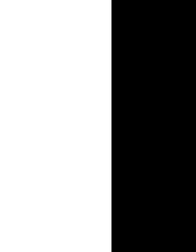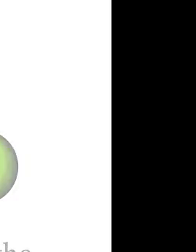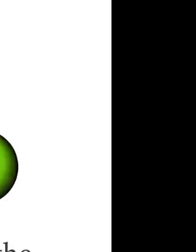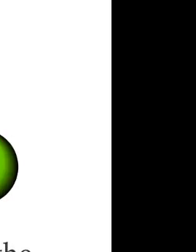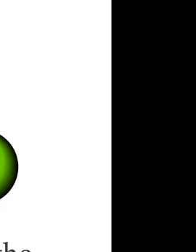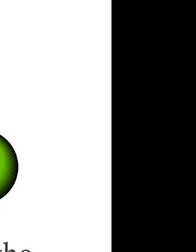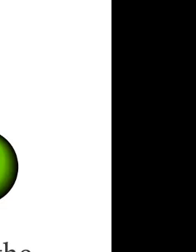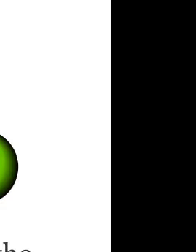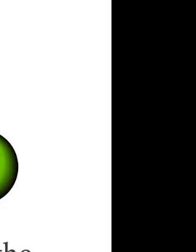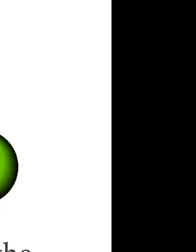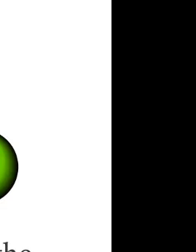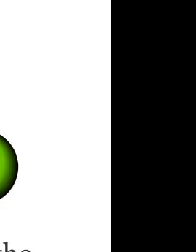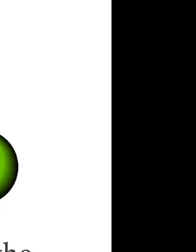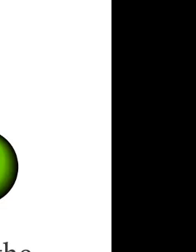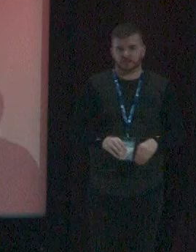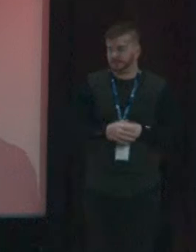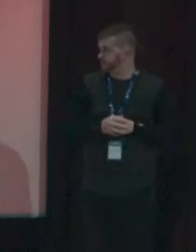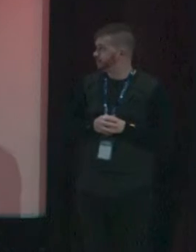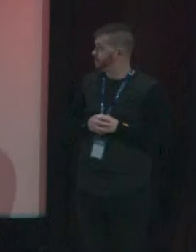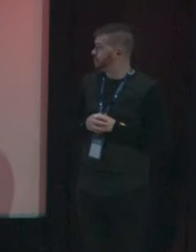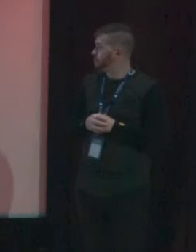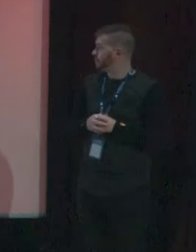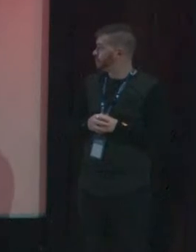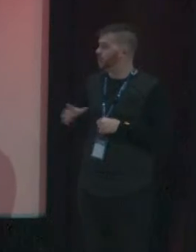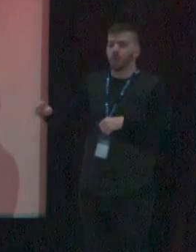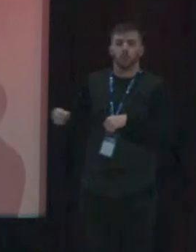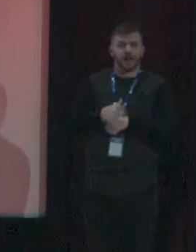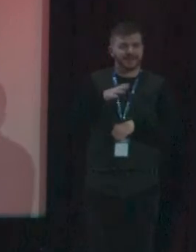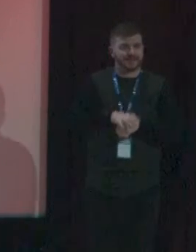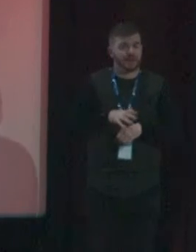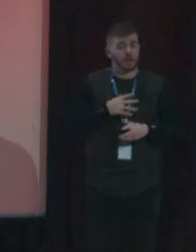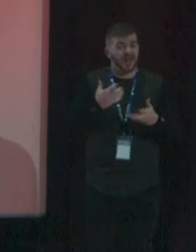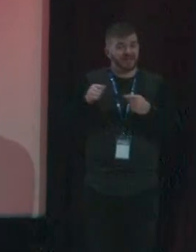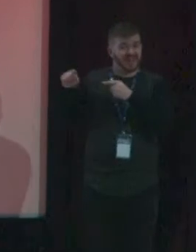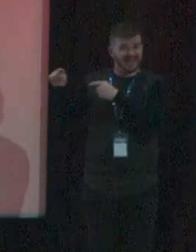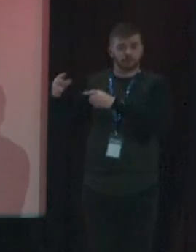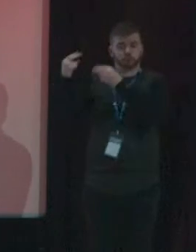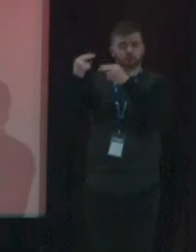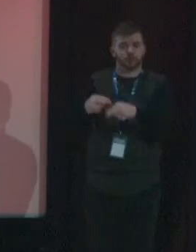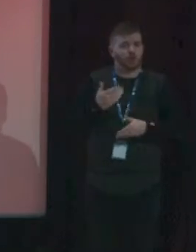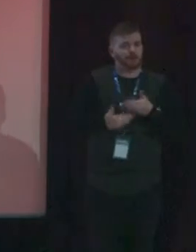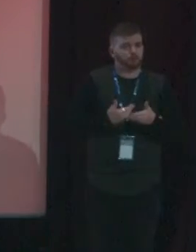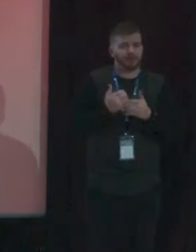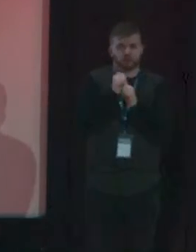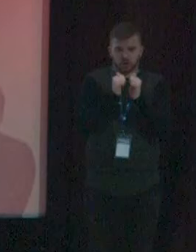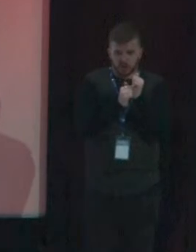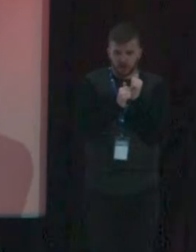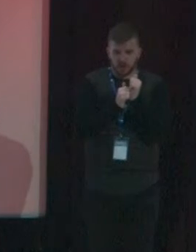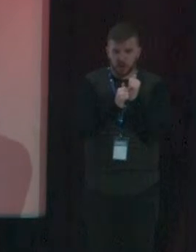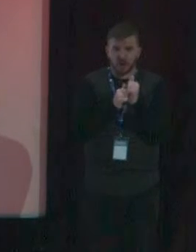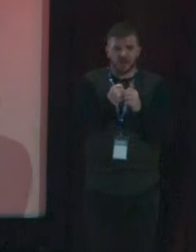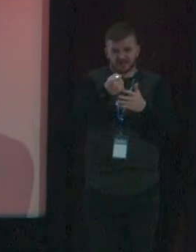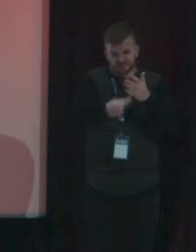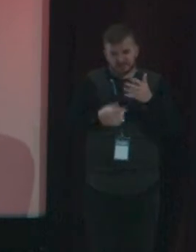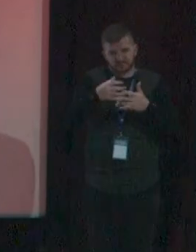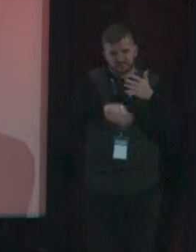and ultimately you stop the wedding, right? And what we have here is a traditional narrative structure, right? It's an act structure with a series of